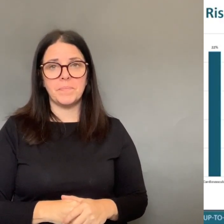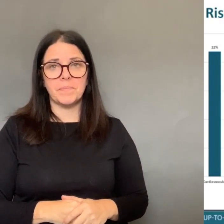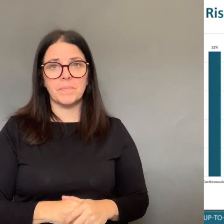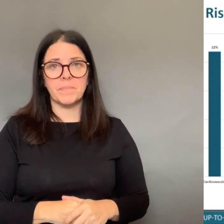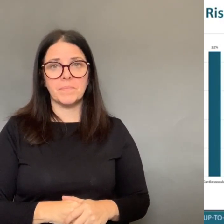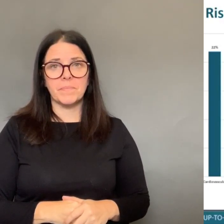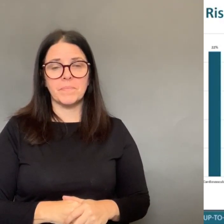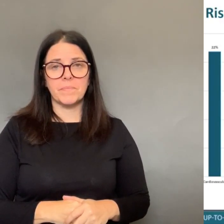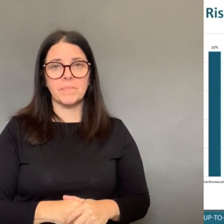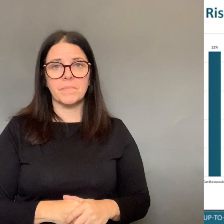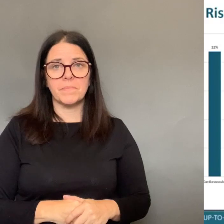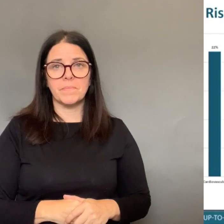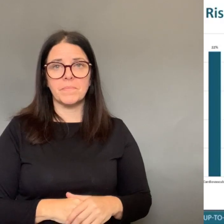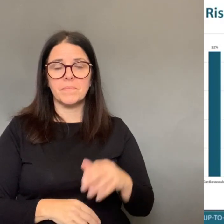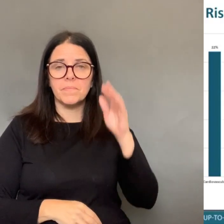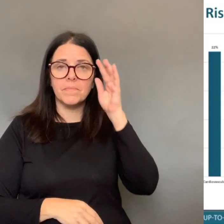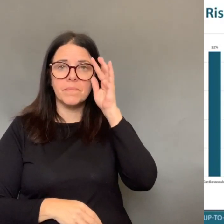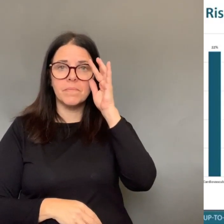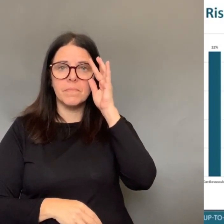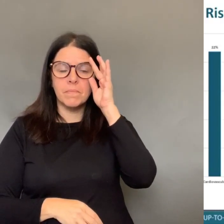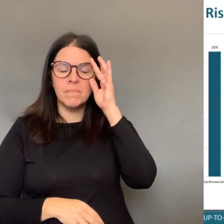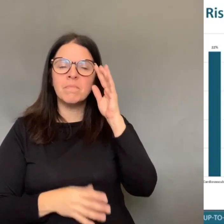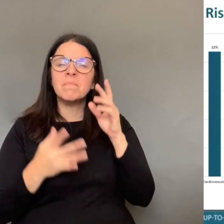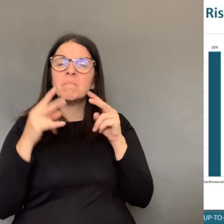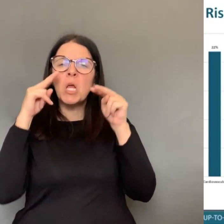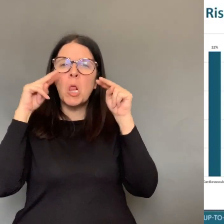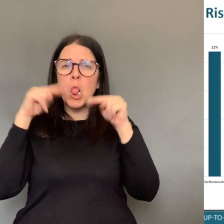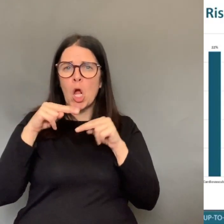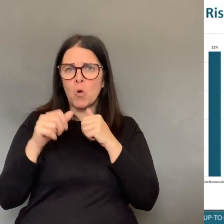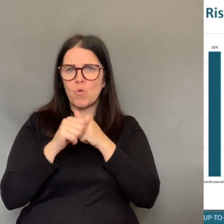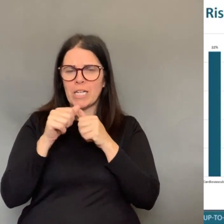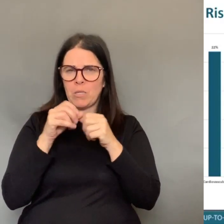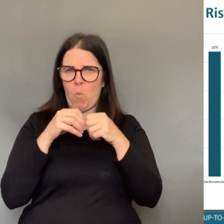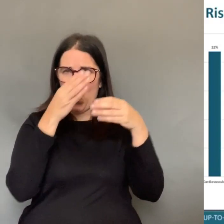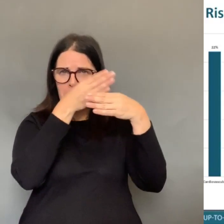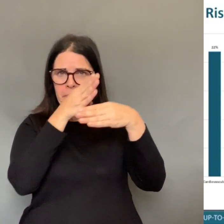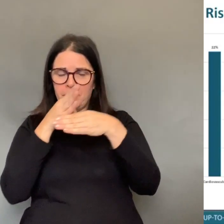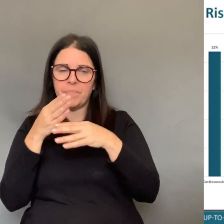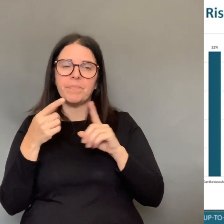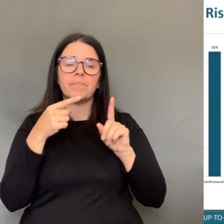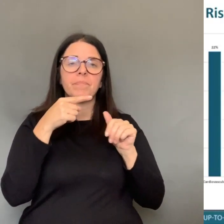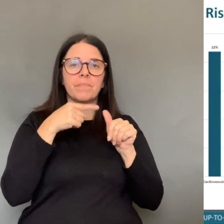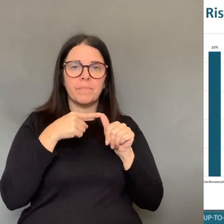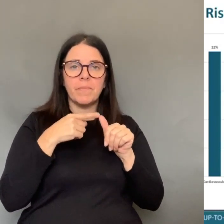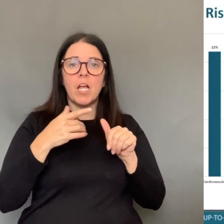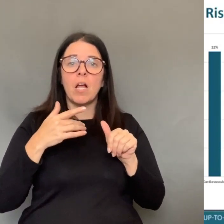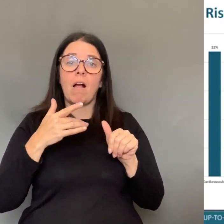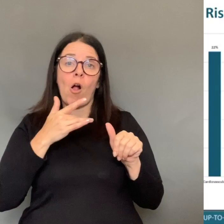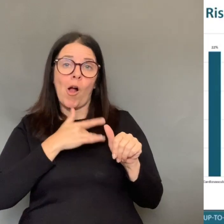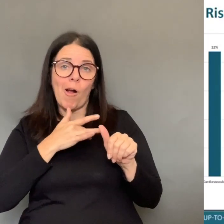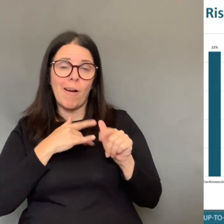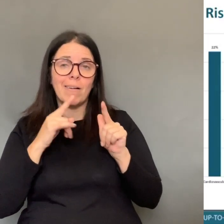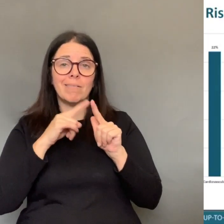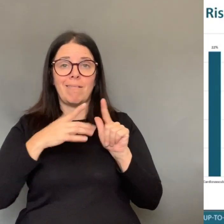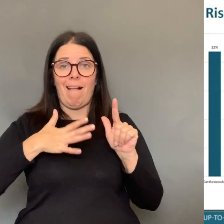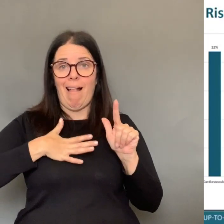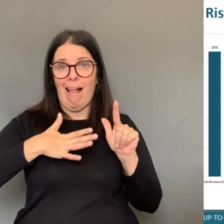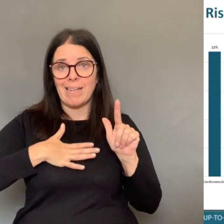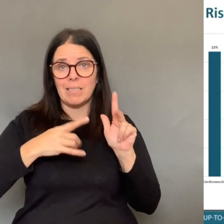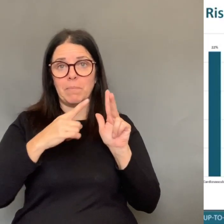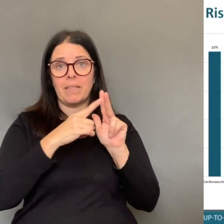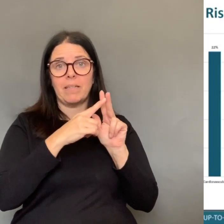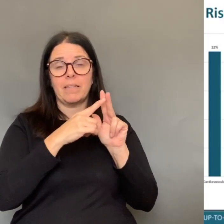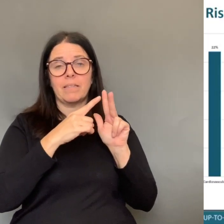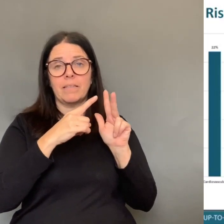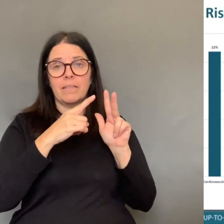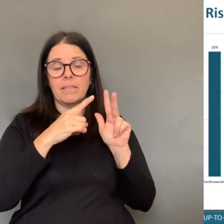are overweight and obese, and cardiovascular disease as the leading cause of death in our community due to chronic conditions.